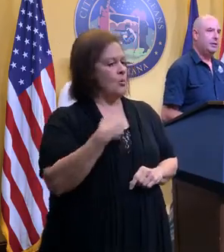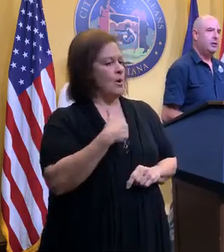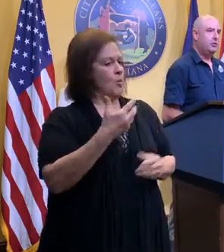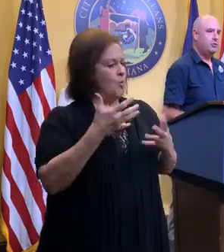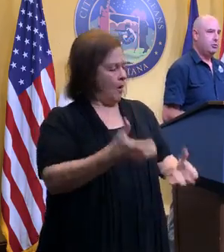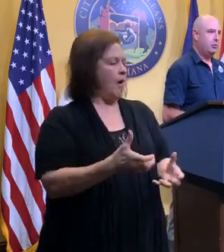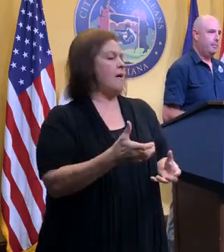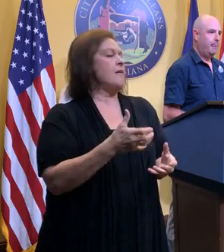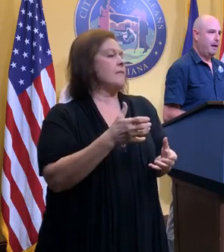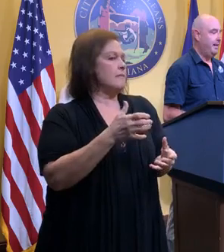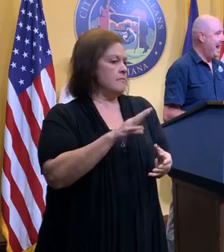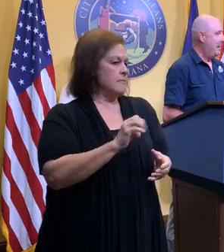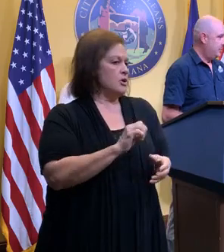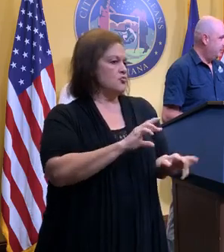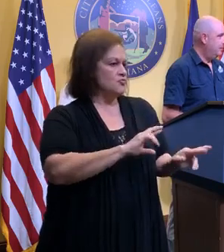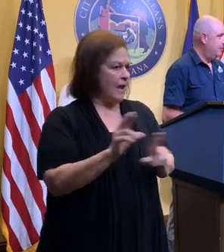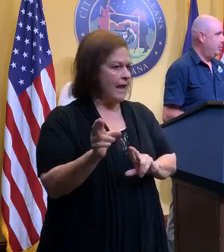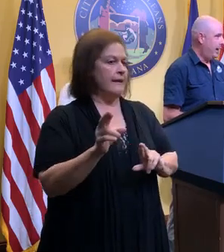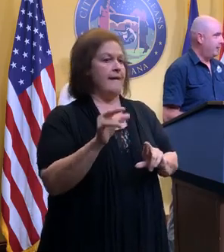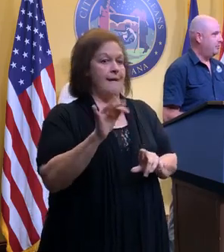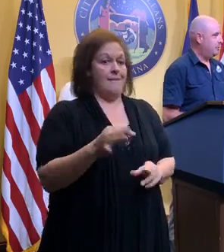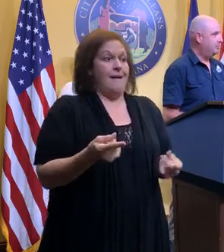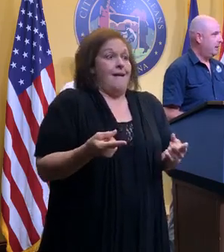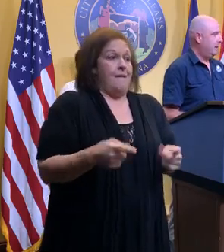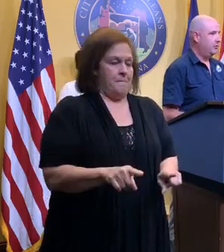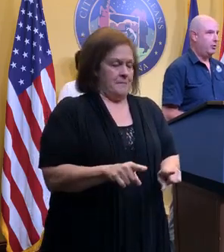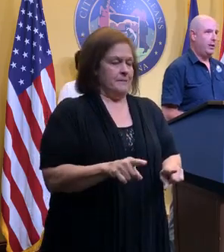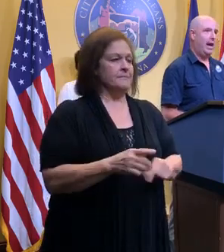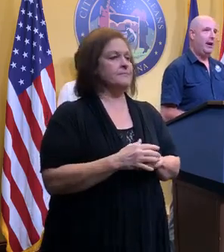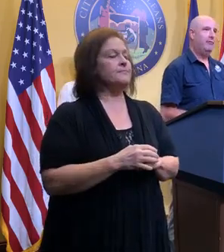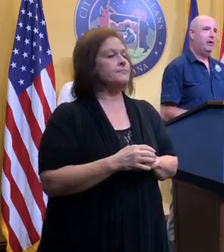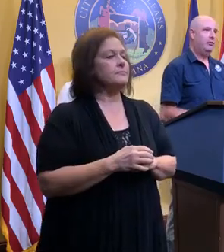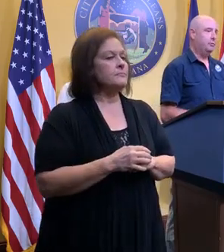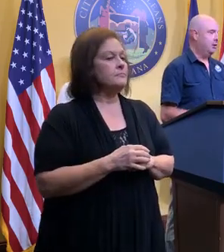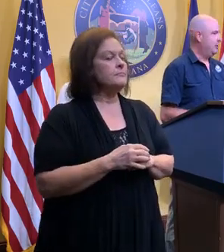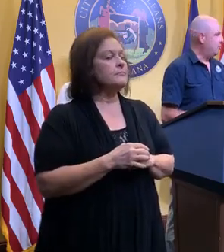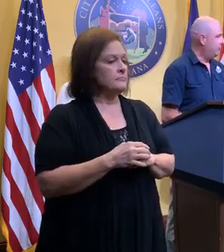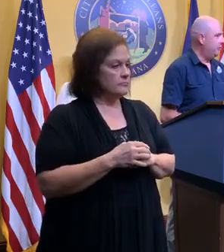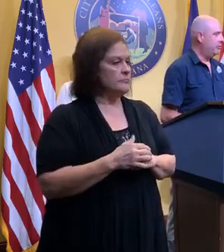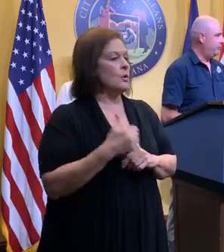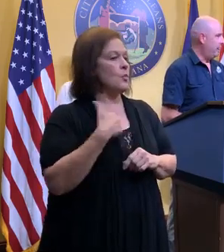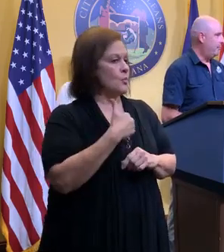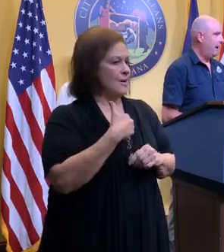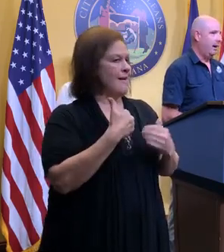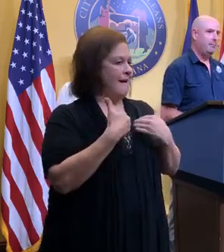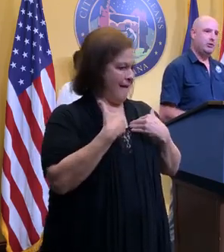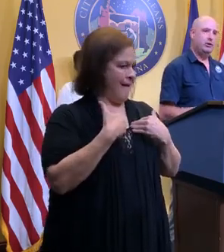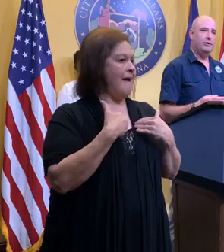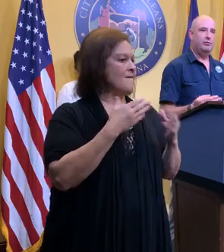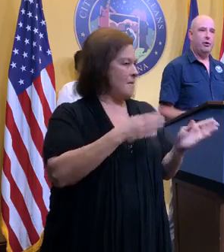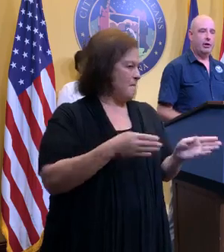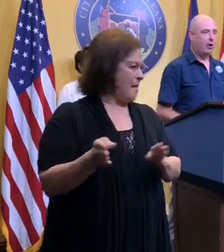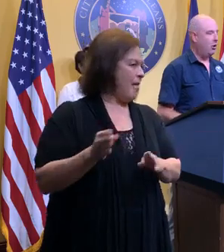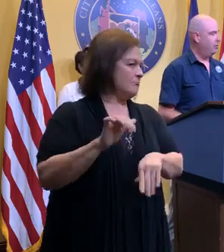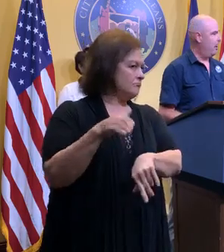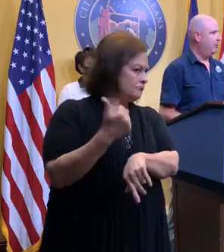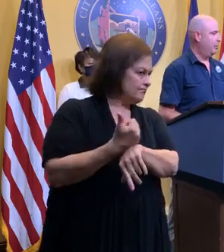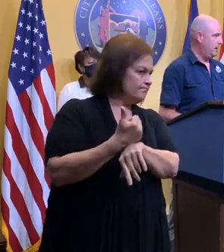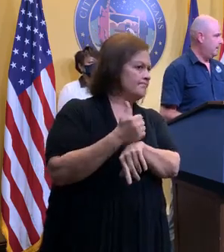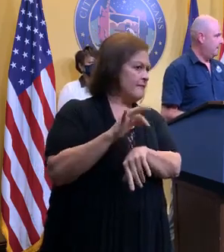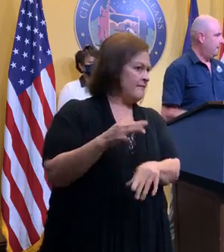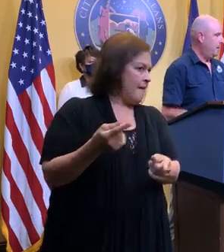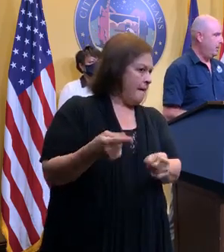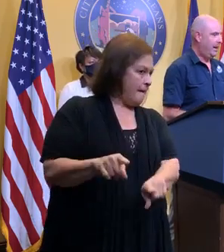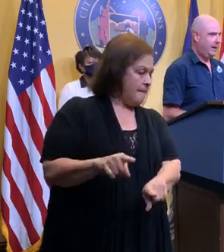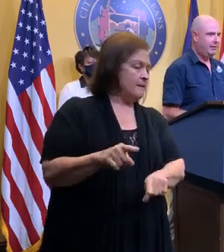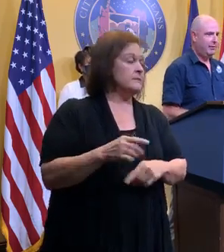the ability to adapt if we have to. And so we have some contingencies on standby. I mentioned this all